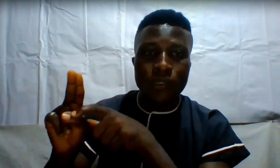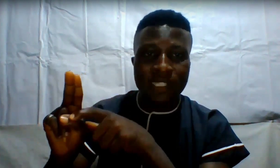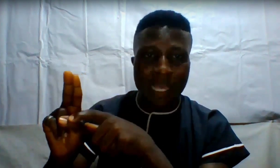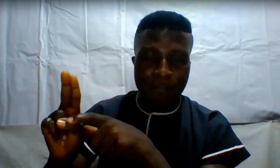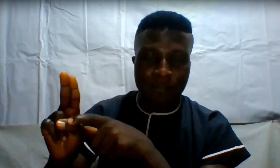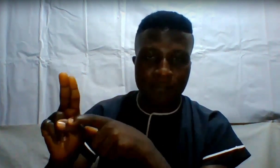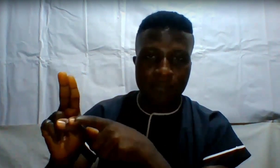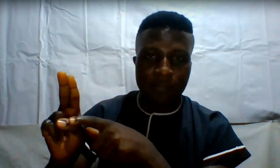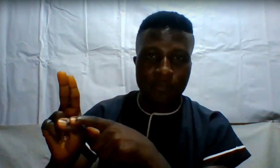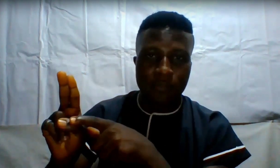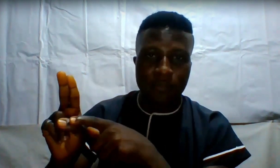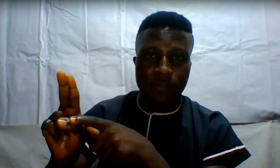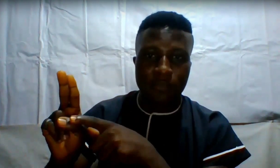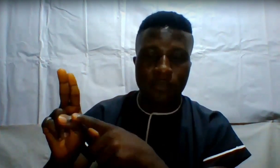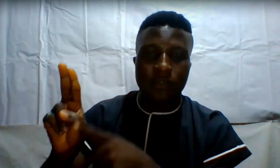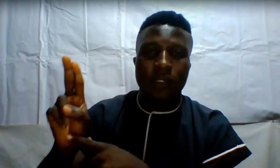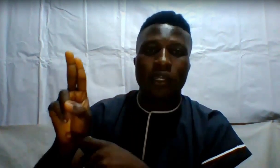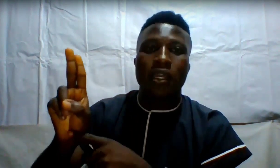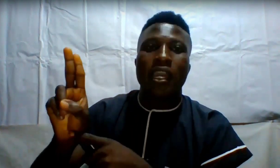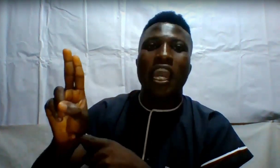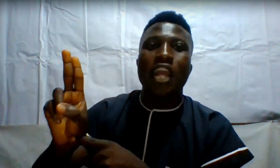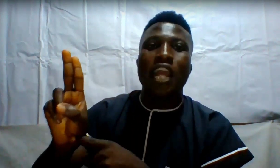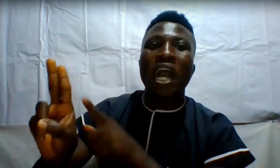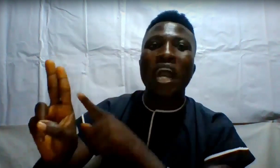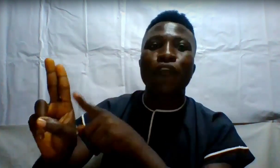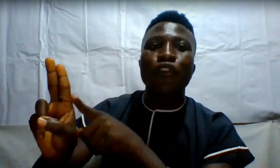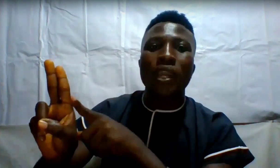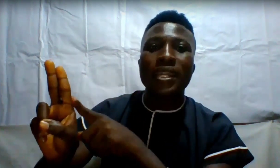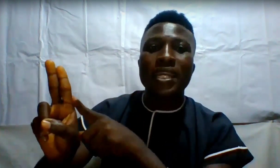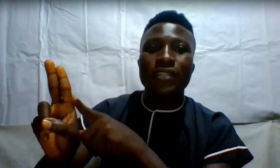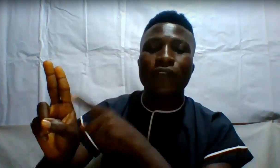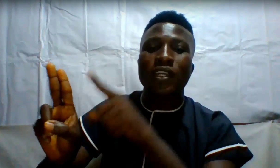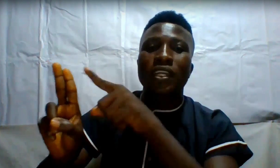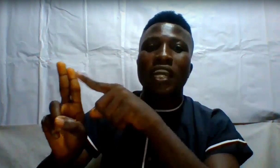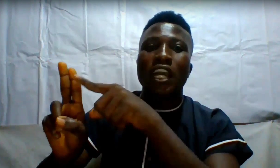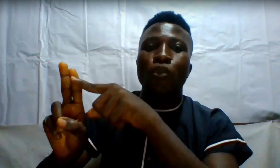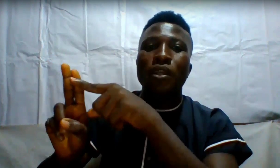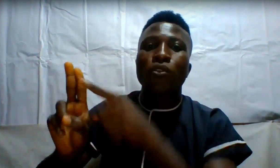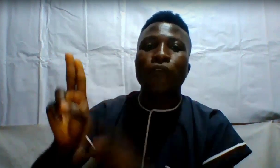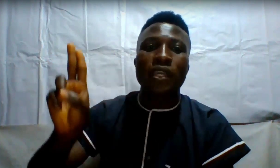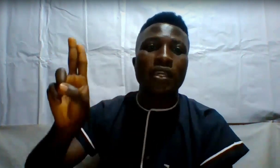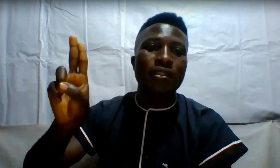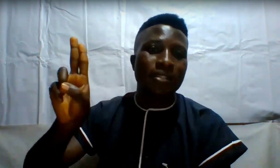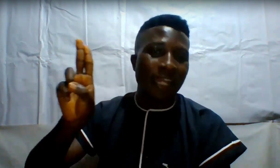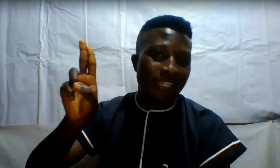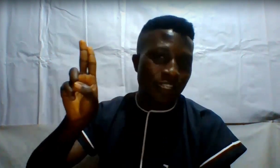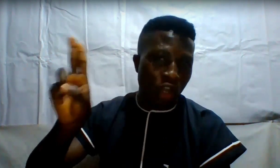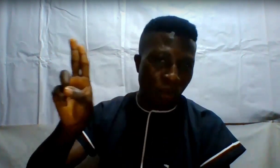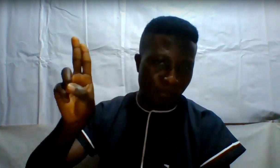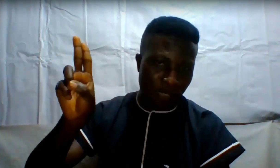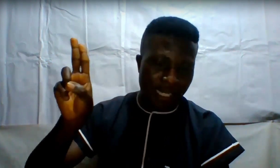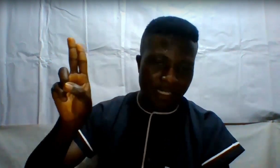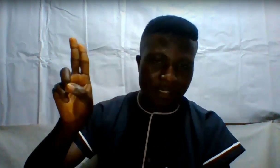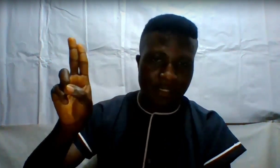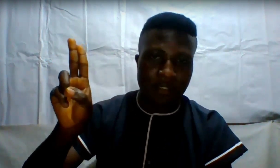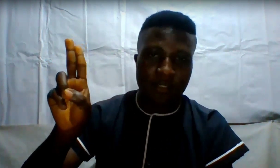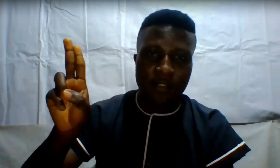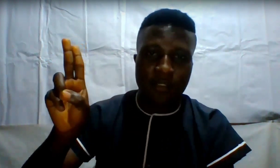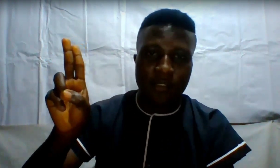And you have your index finger and your middle finger standing up like this. Again,